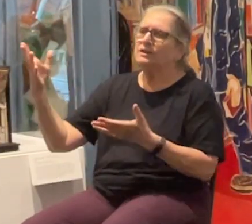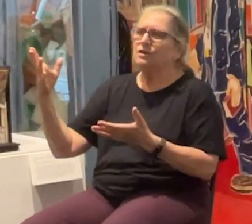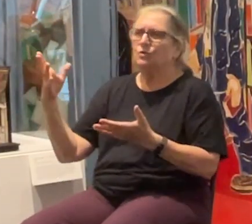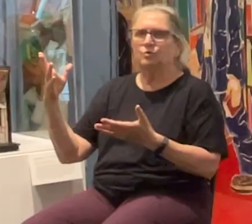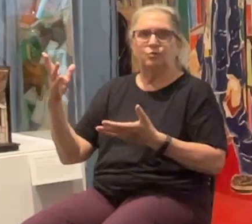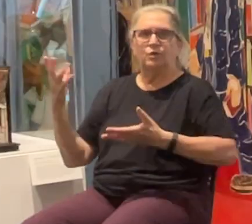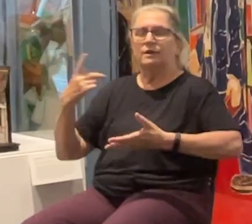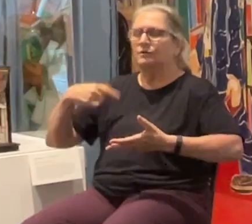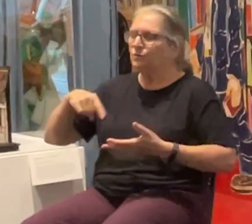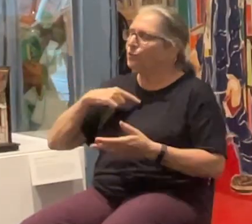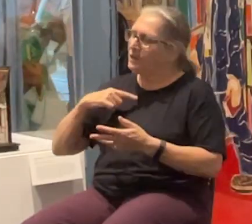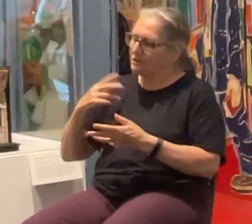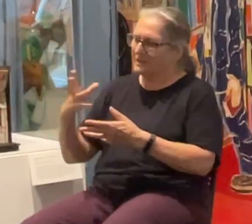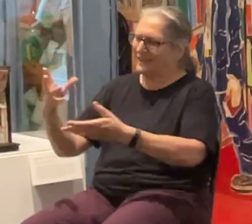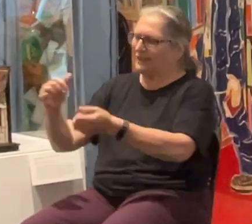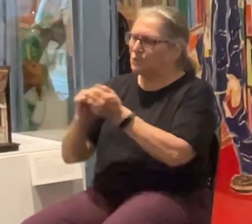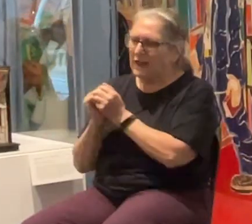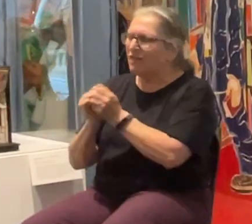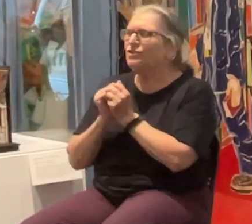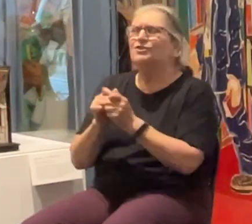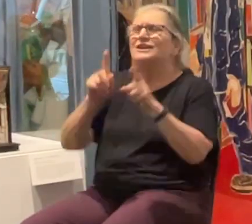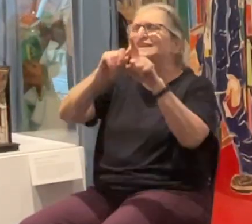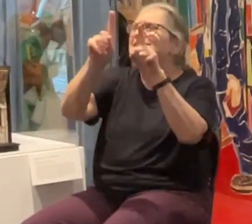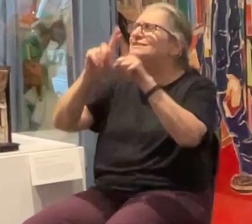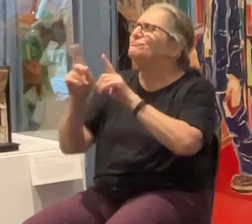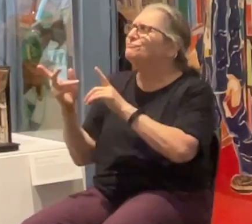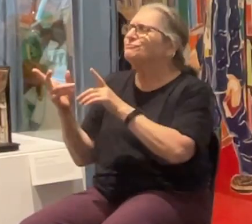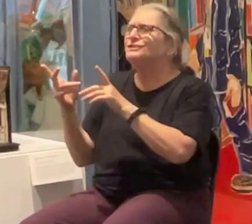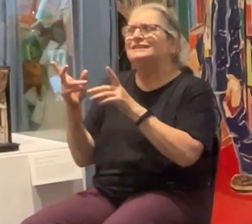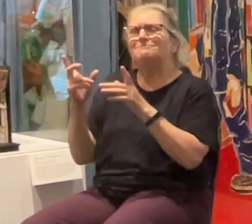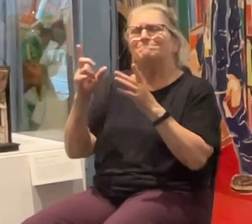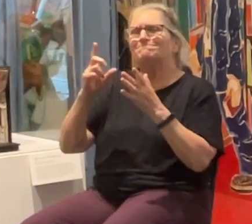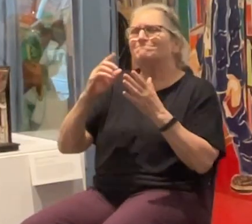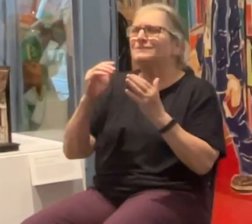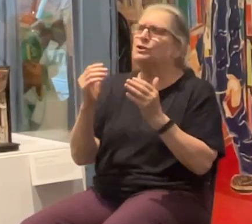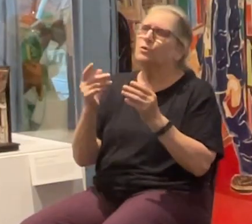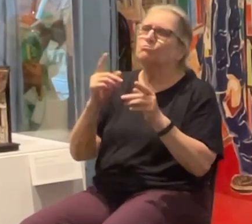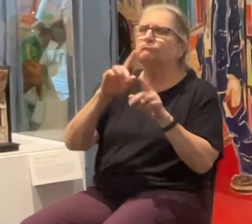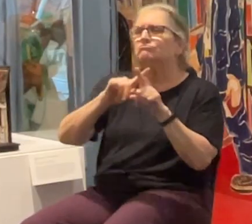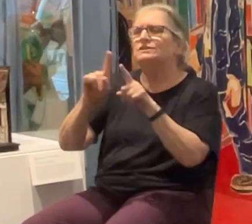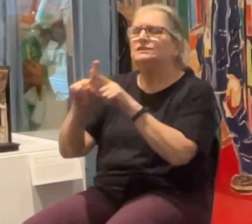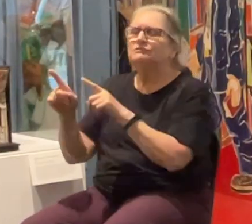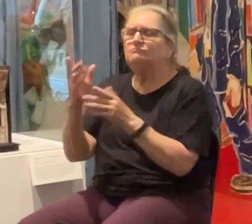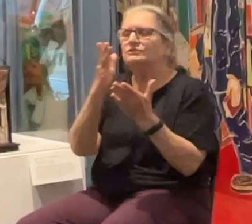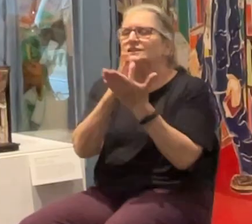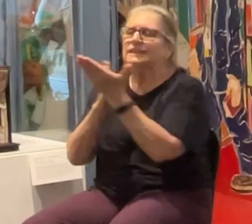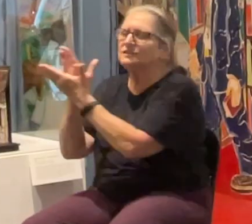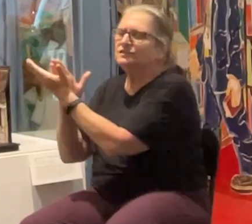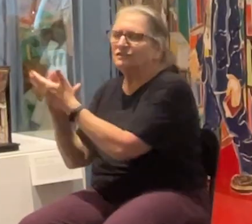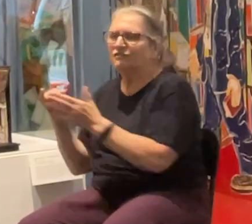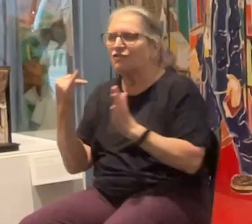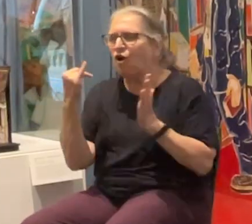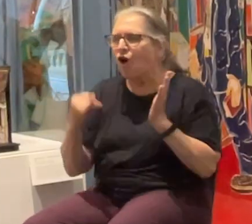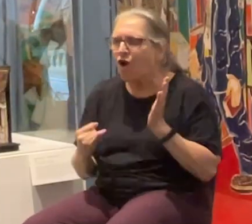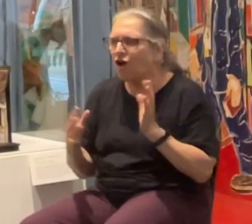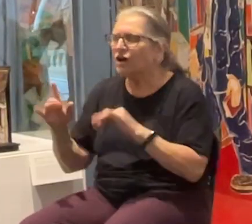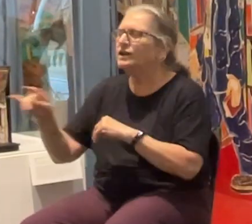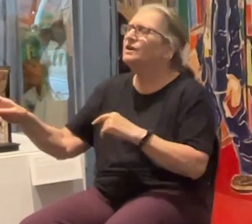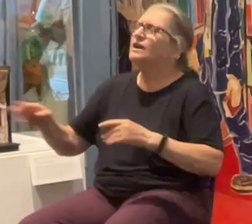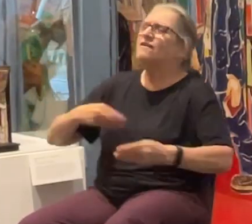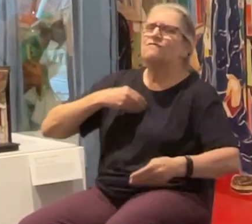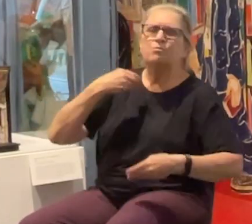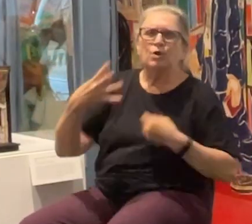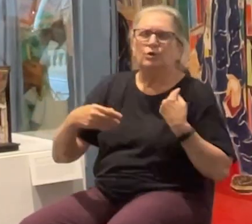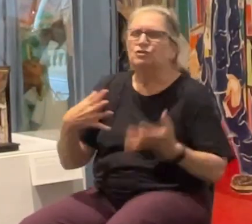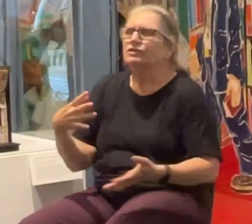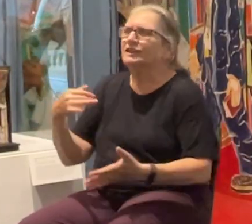museum, the different disciplines. So mm-hmm. there is really no distinction between visual art, theatrical art, and poetry, and, you